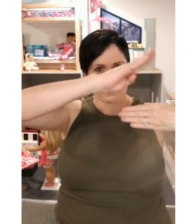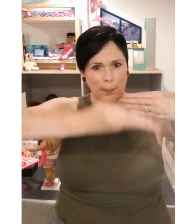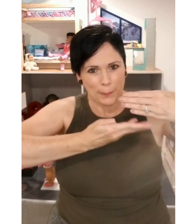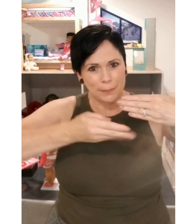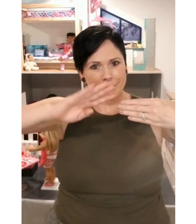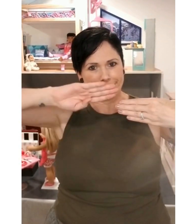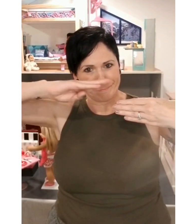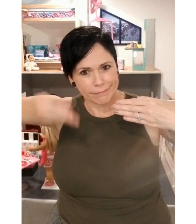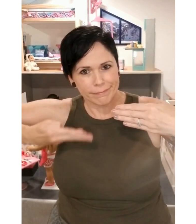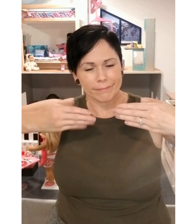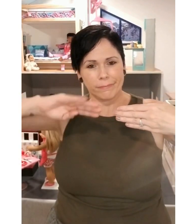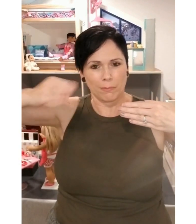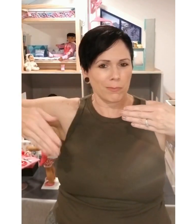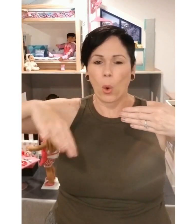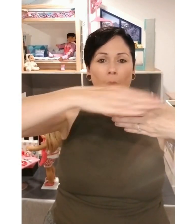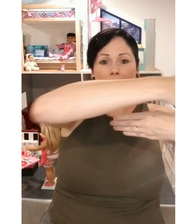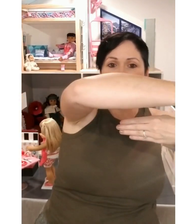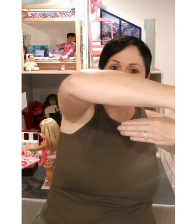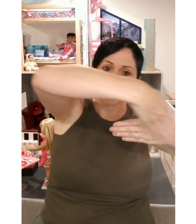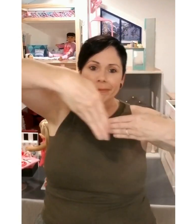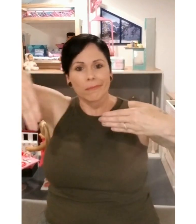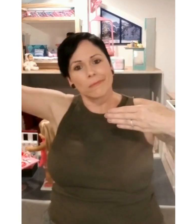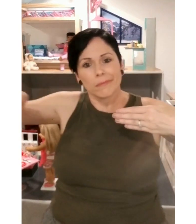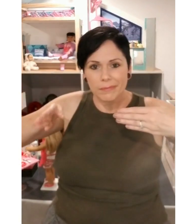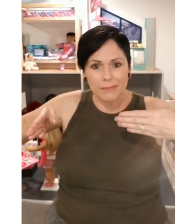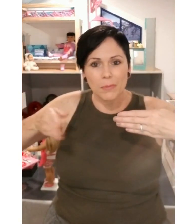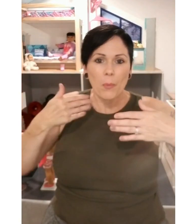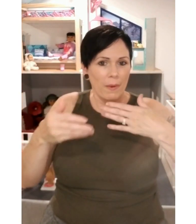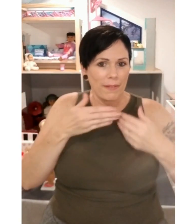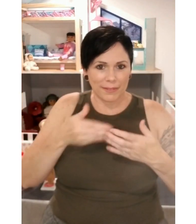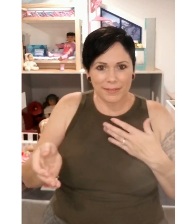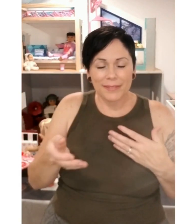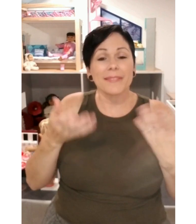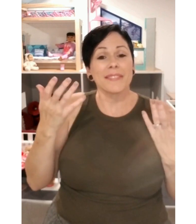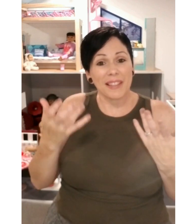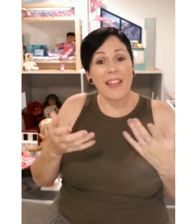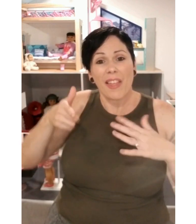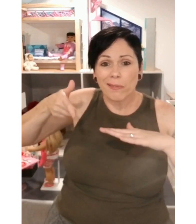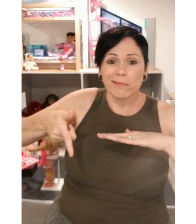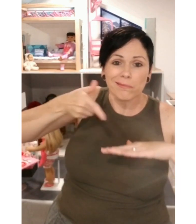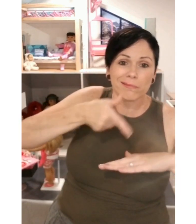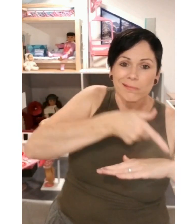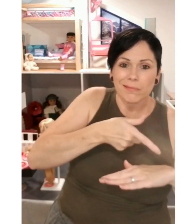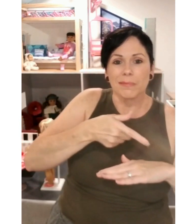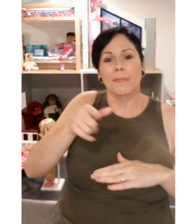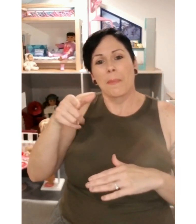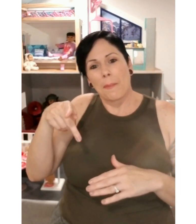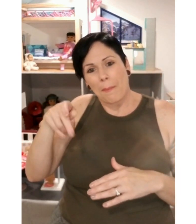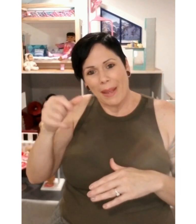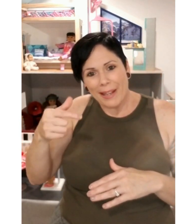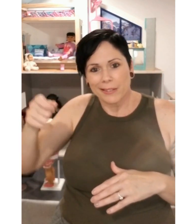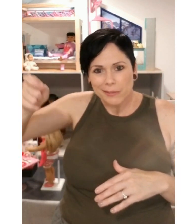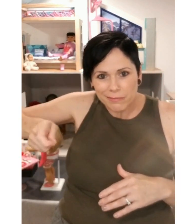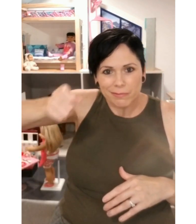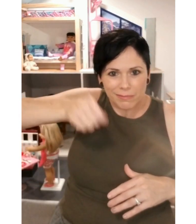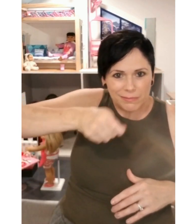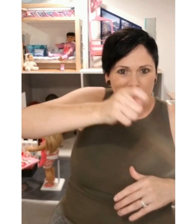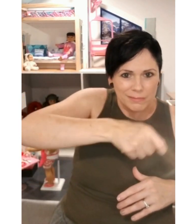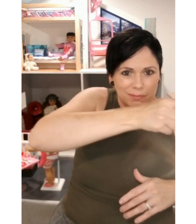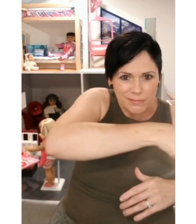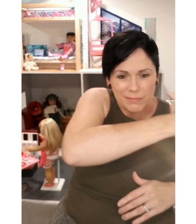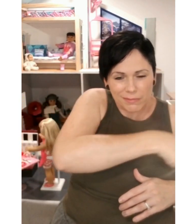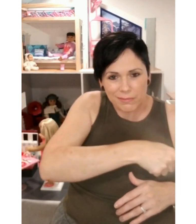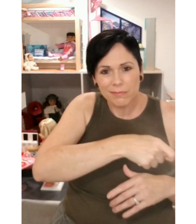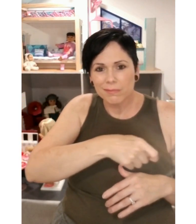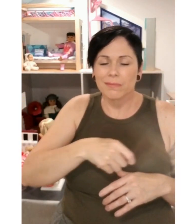then you do all your measuring and your drilling and you're putting in your pegs and everything afterwards. But that would turn out well. I think that would be fun and